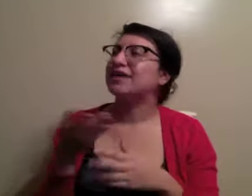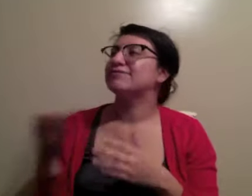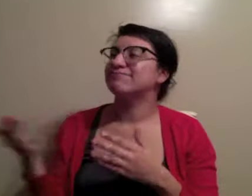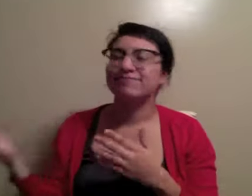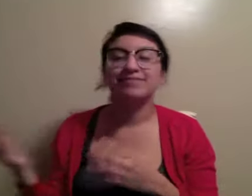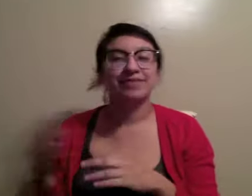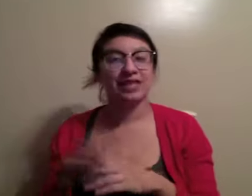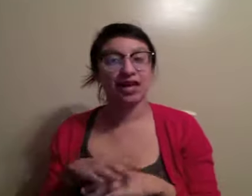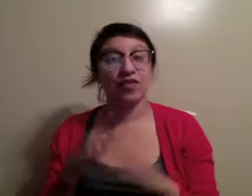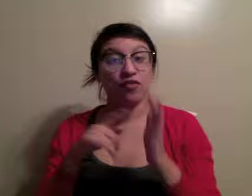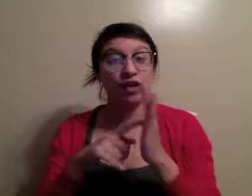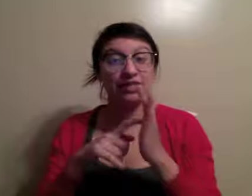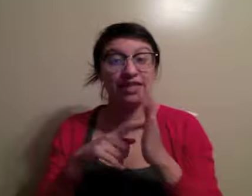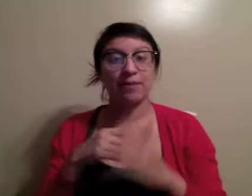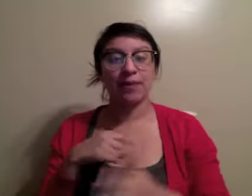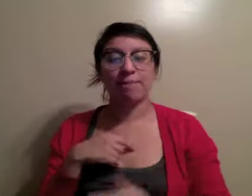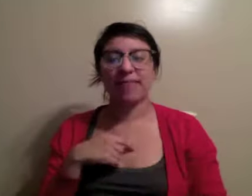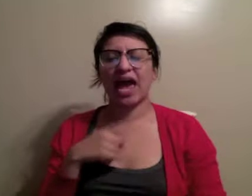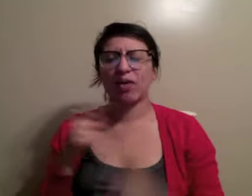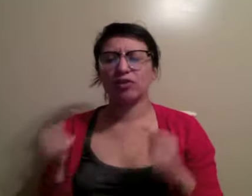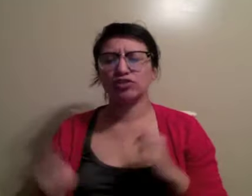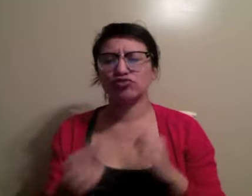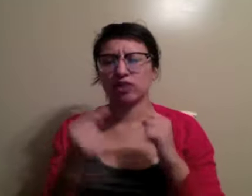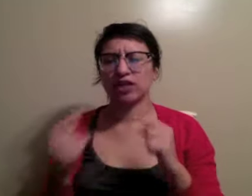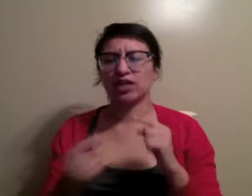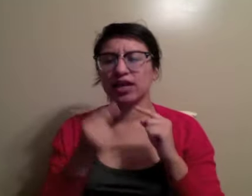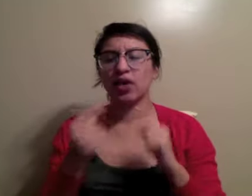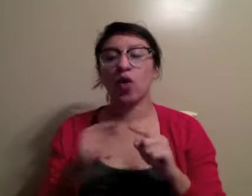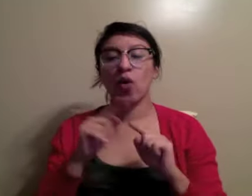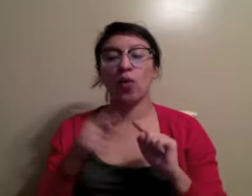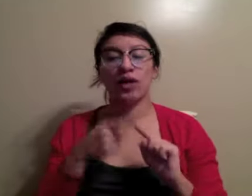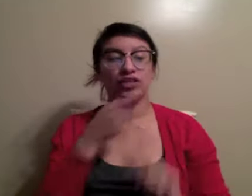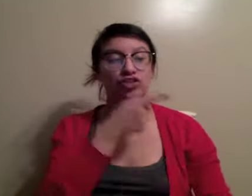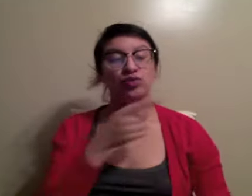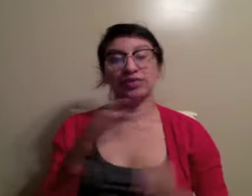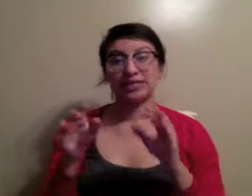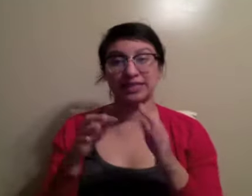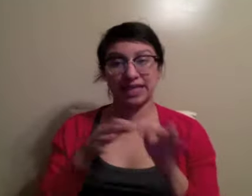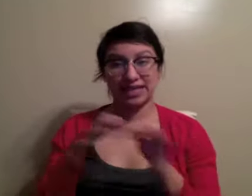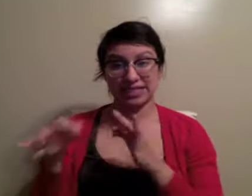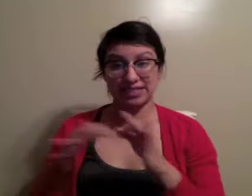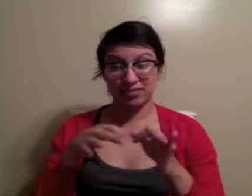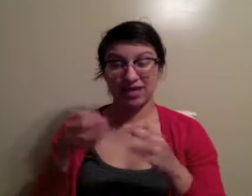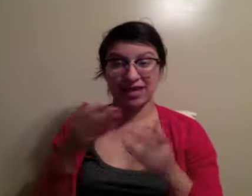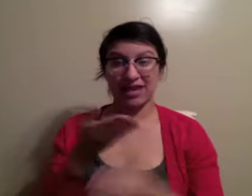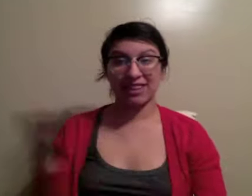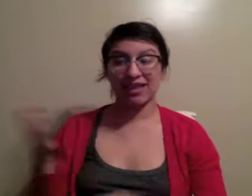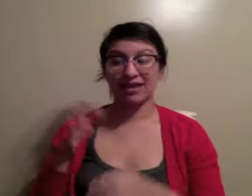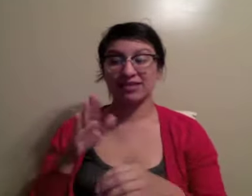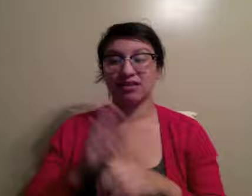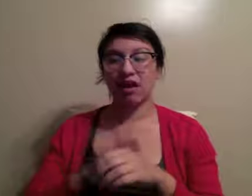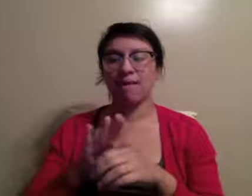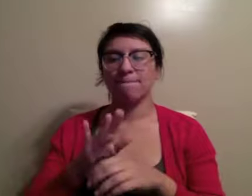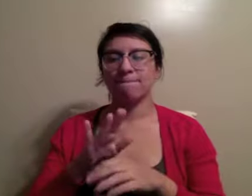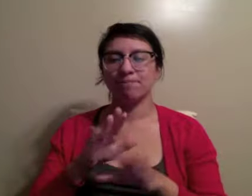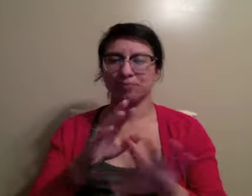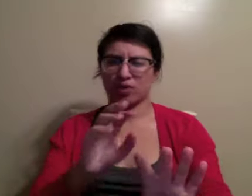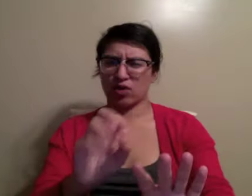The idea that housing was a northern problem, as well as a southern one, was also made clear when Reverend Martin Luther King went to Chicago to push for